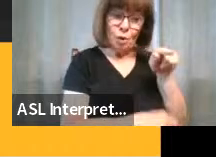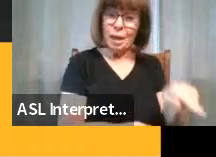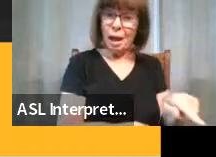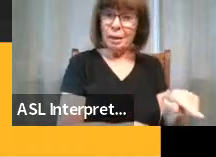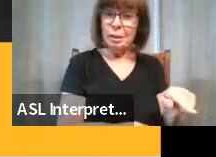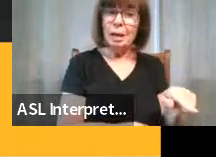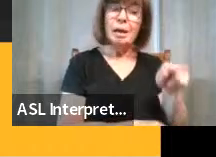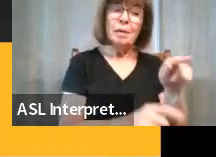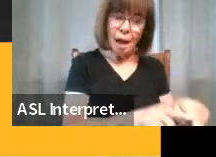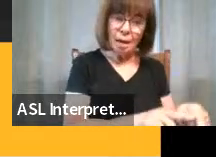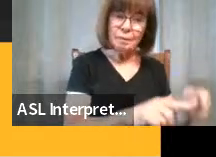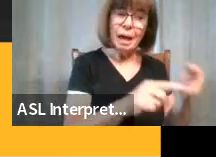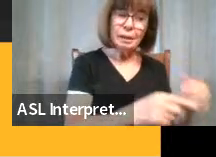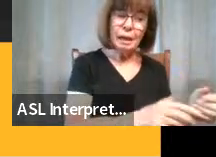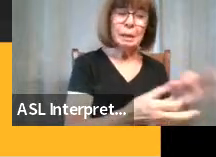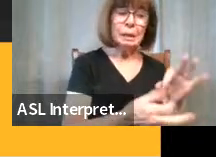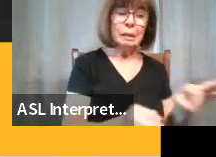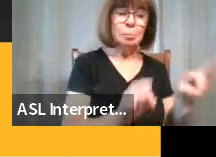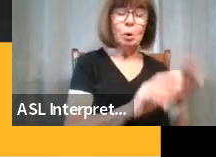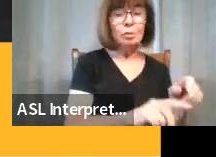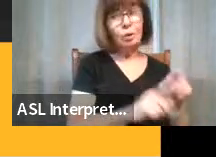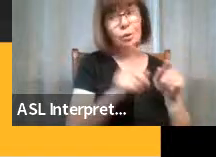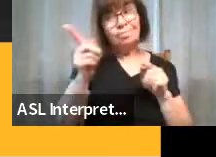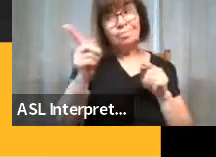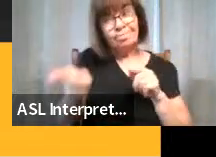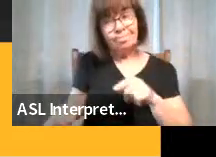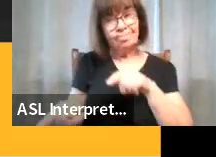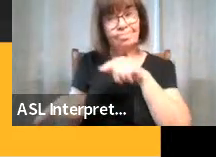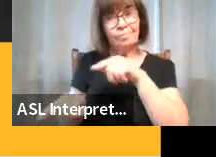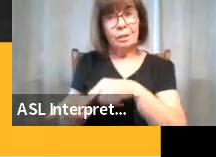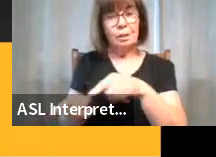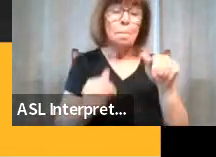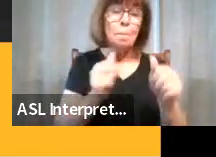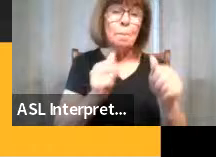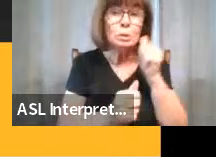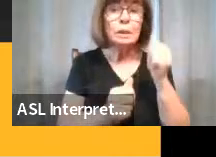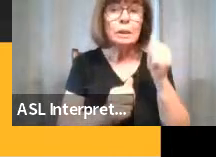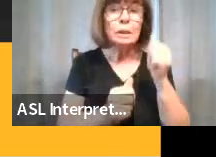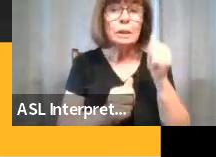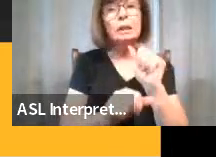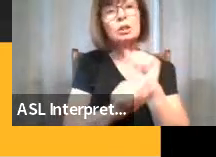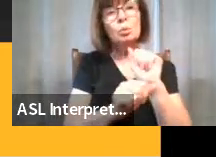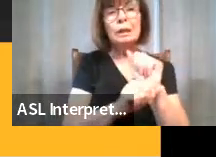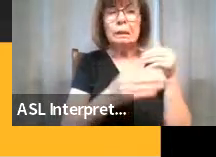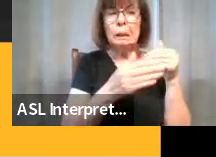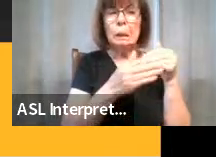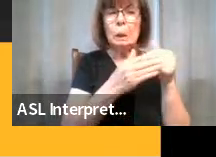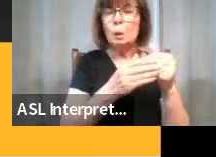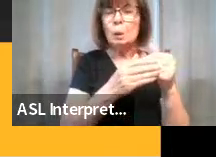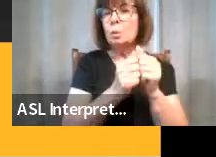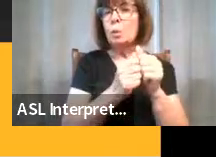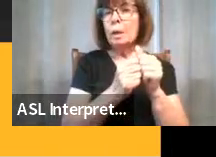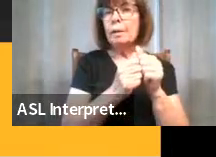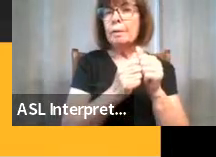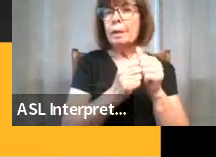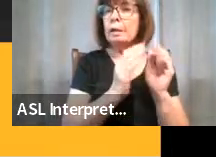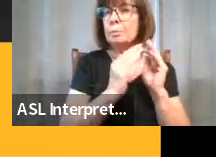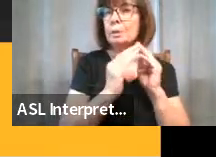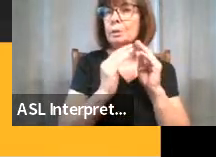monkeypox response, and primarily is working closely with community partners such as yourself. And I appreciated